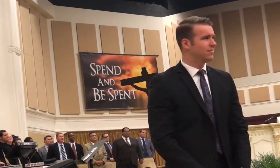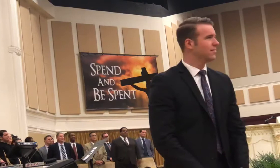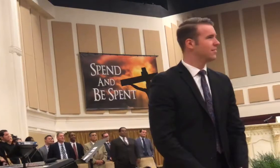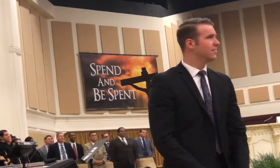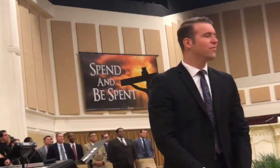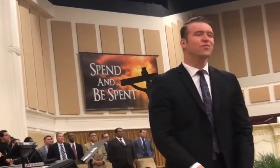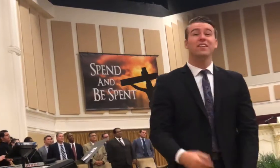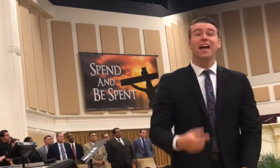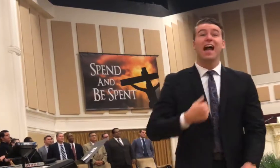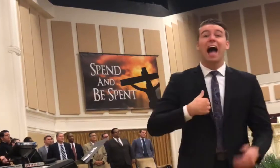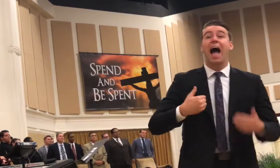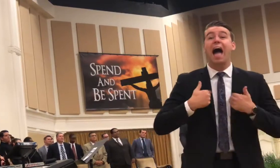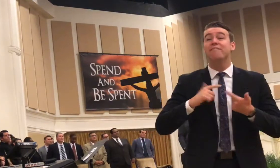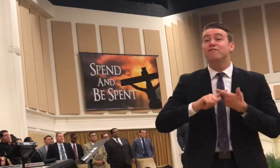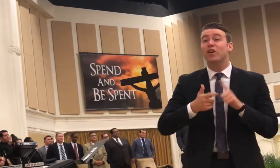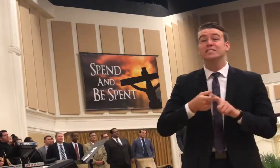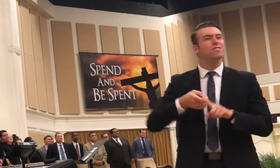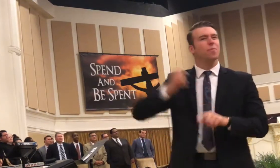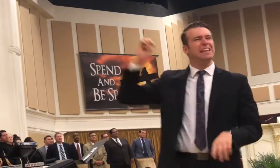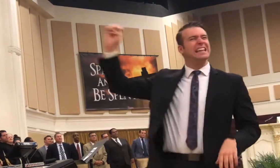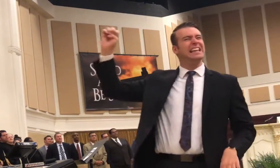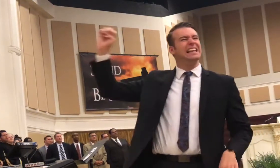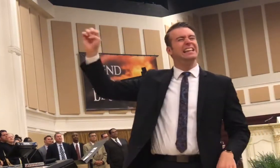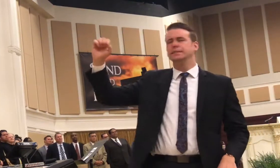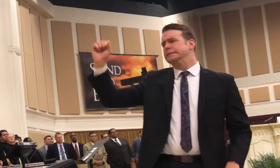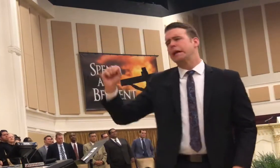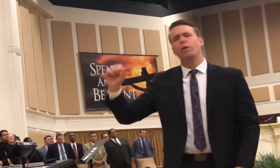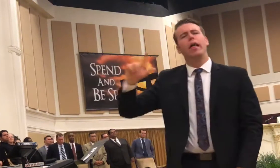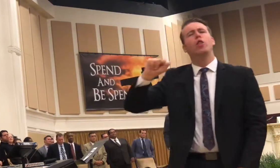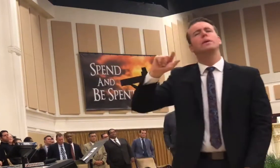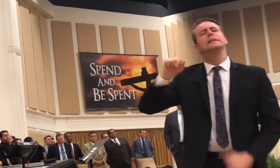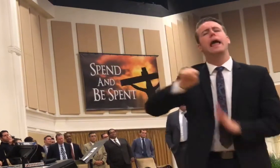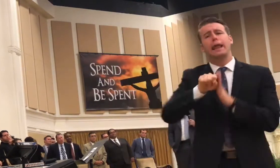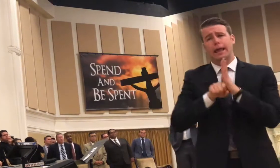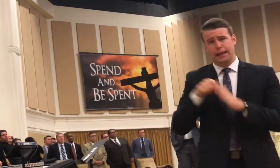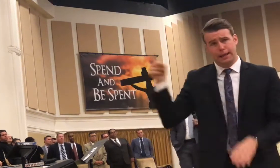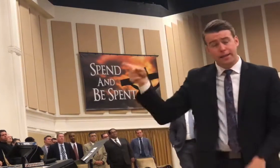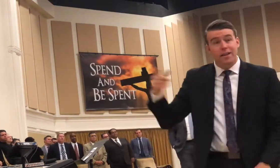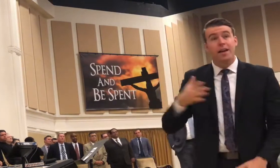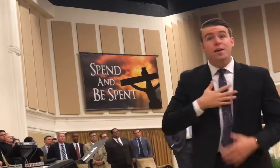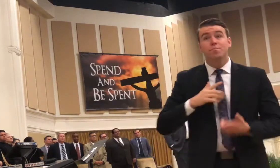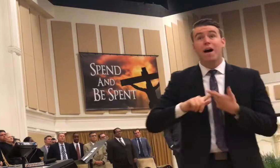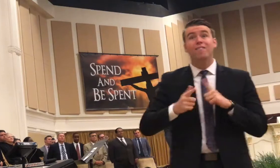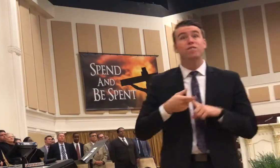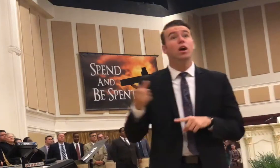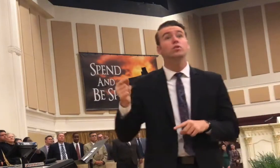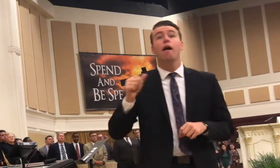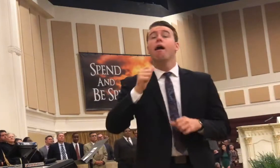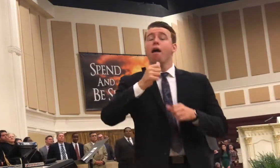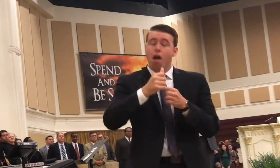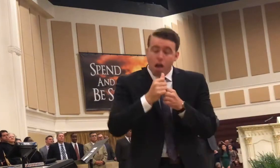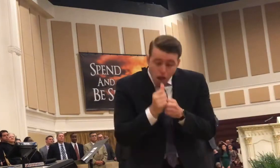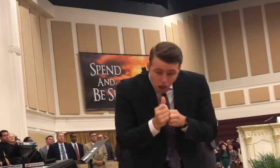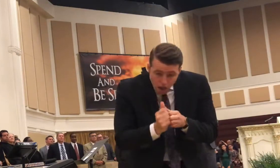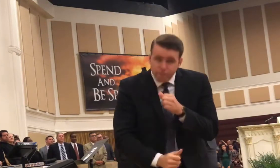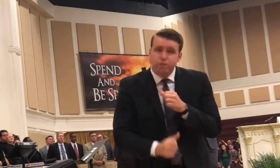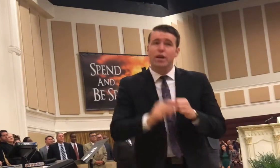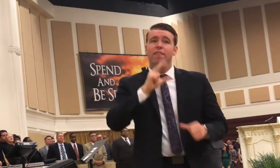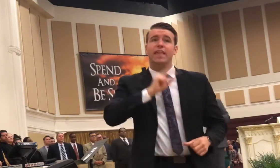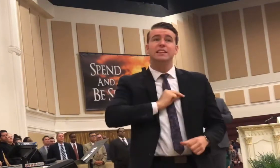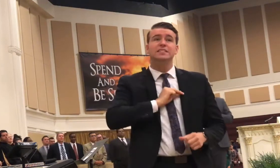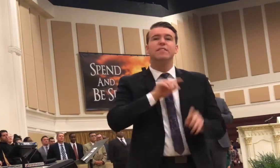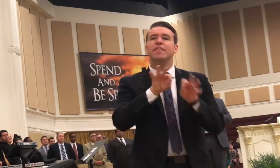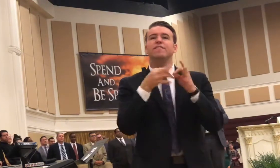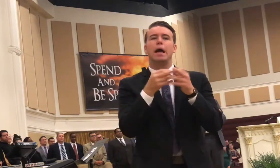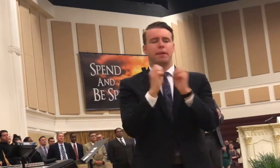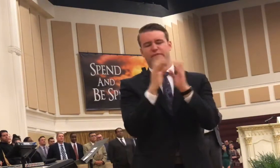I got friends from back east, south. I grew up in Louisiana. I have friends that every Thanksgiving they had family